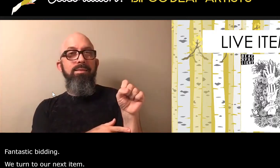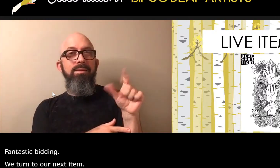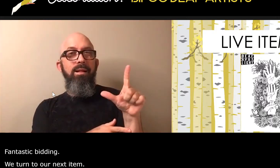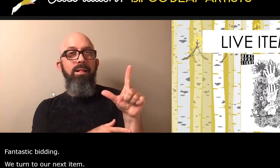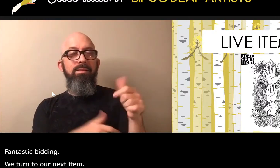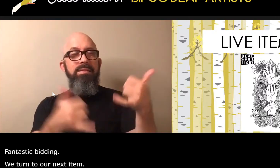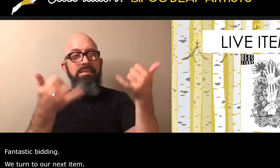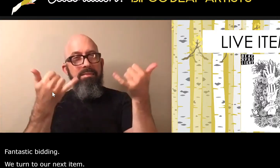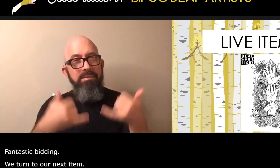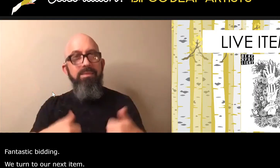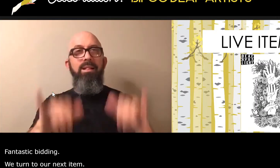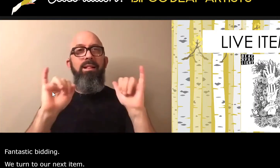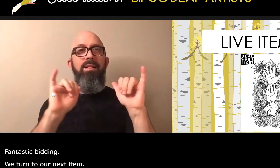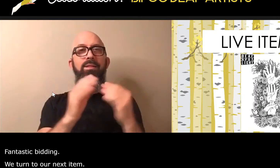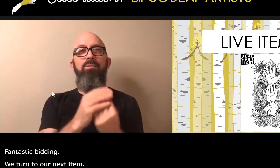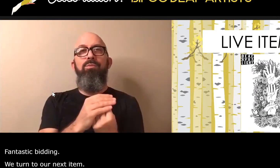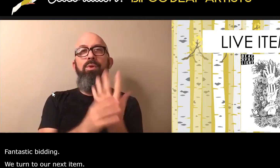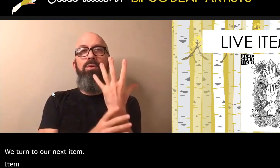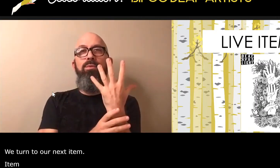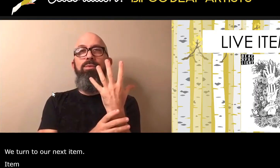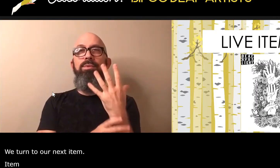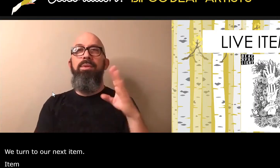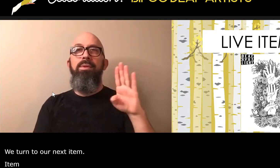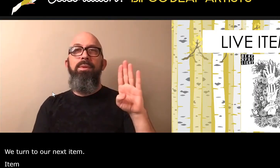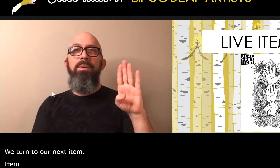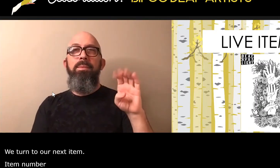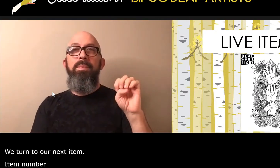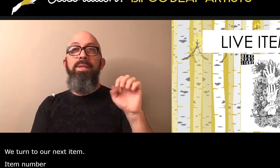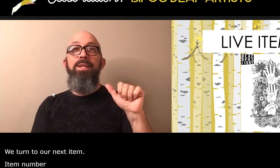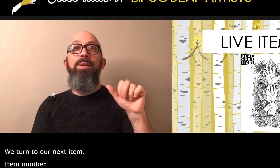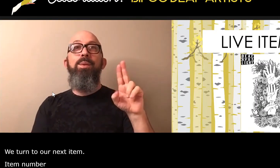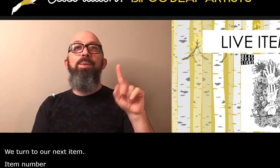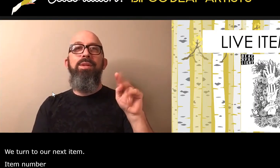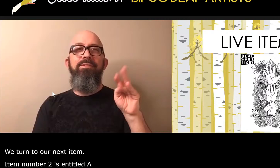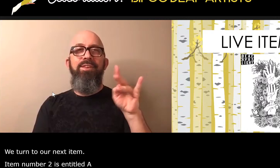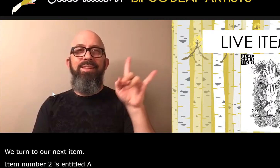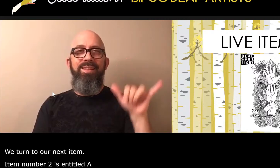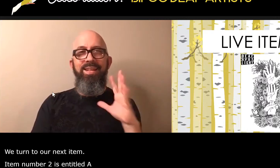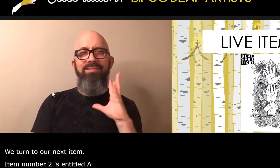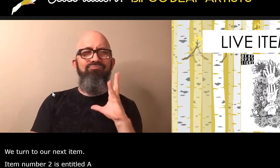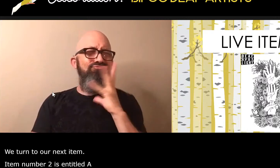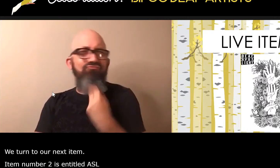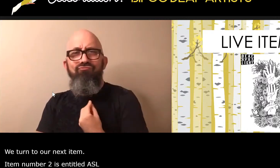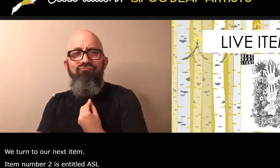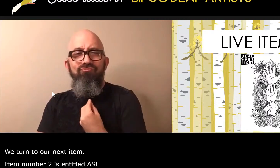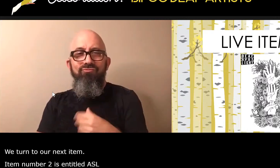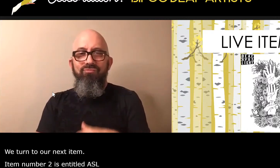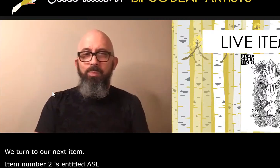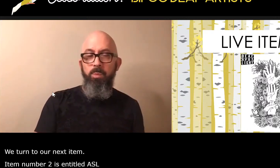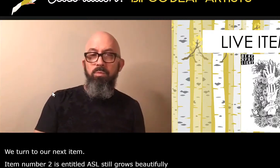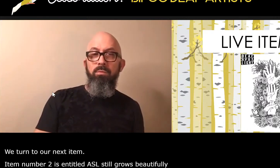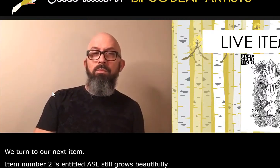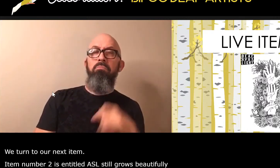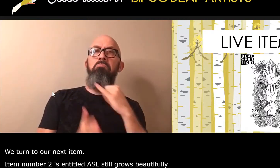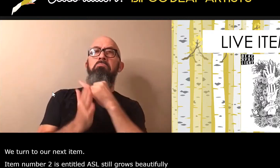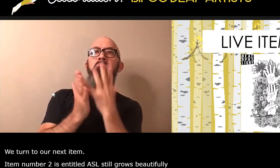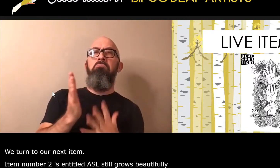Item number 2 is entitled ASL Still Grows Beautifully.